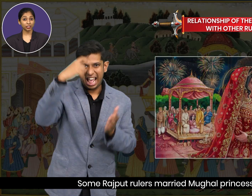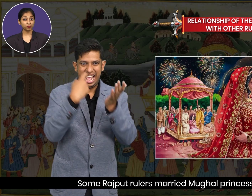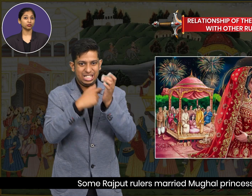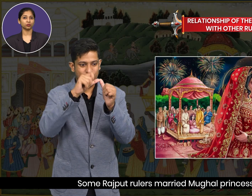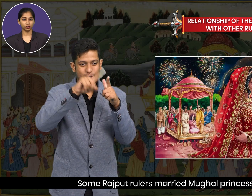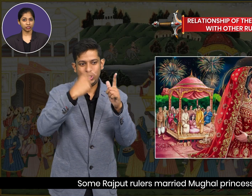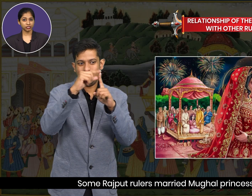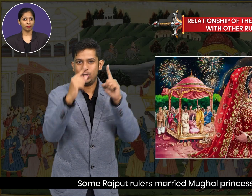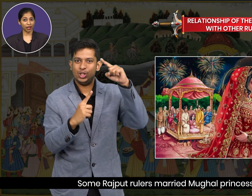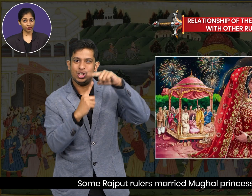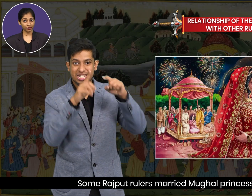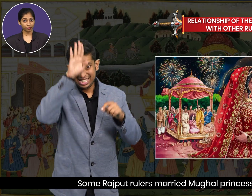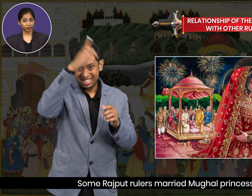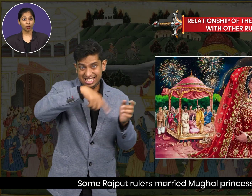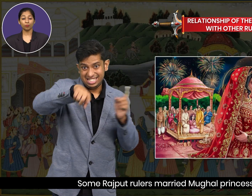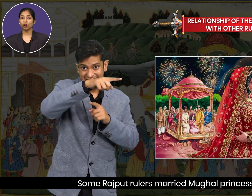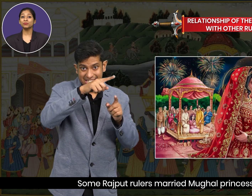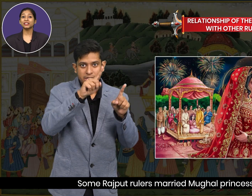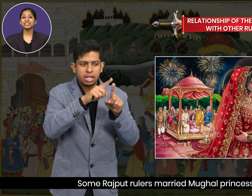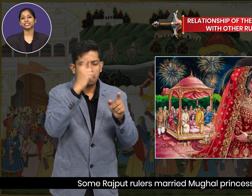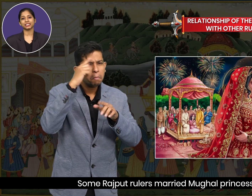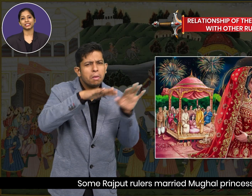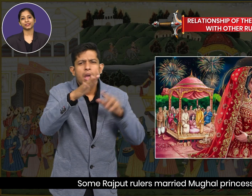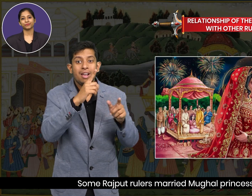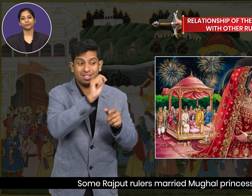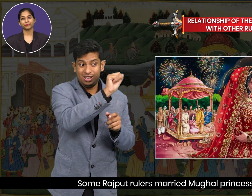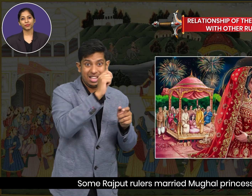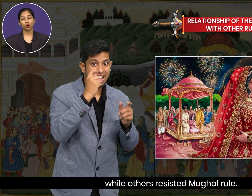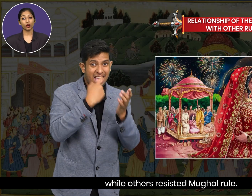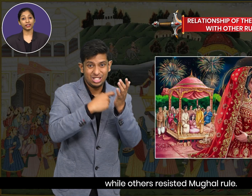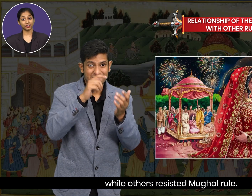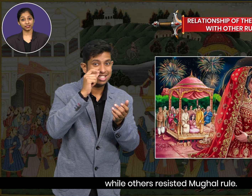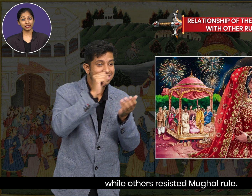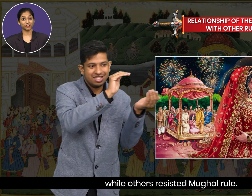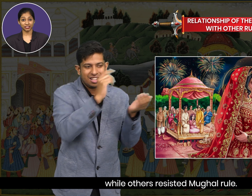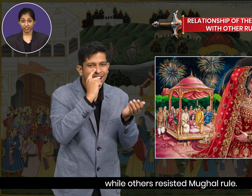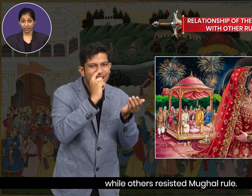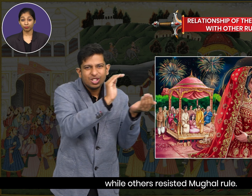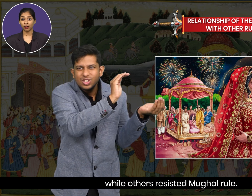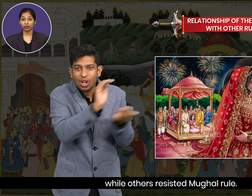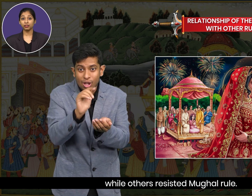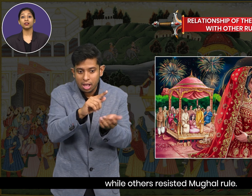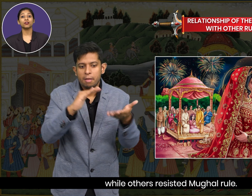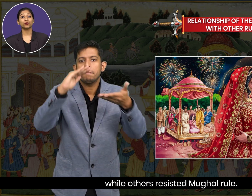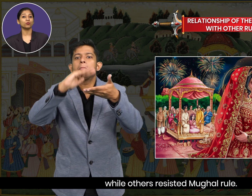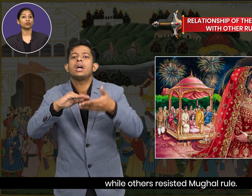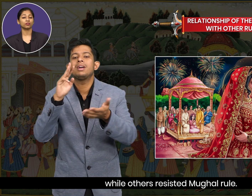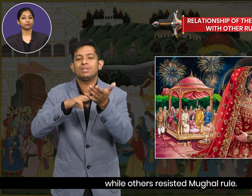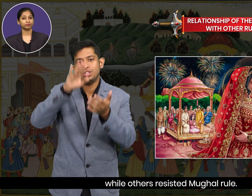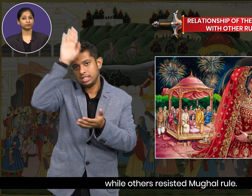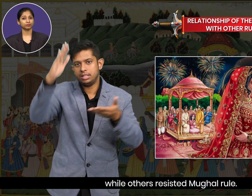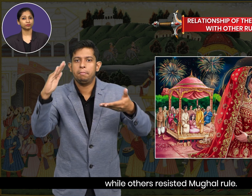Some Rajput rulers married Mughal princesses, while others resisted Mughal